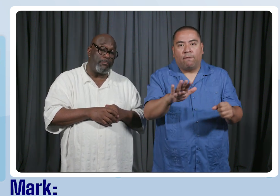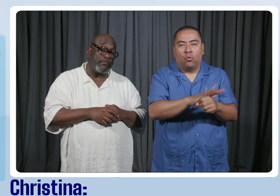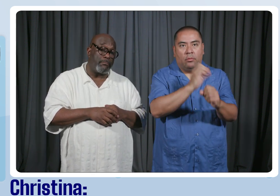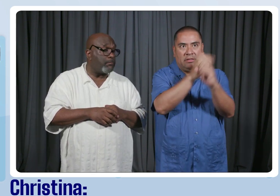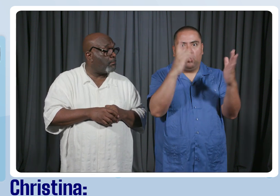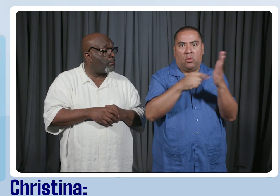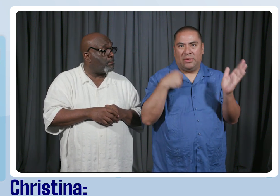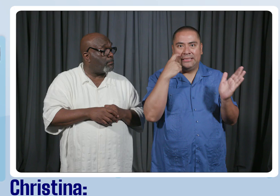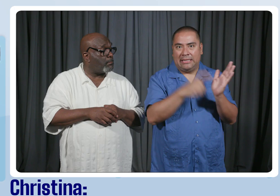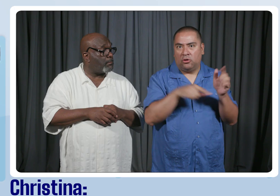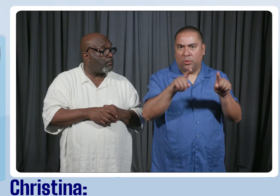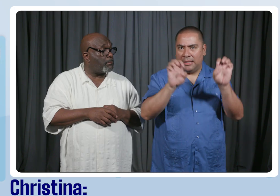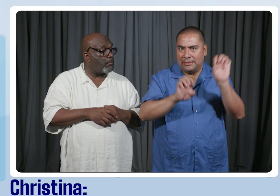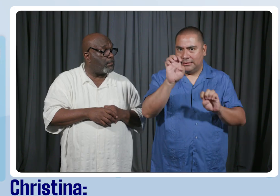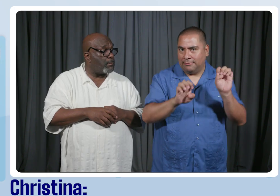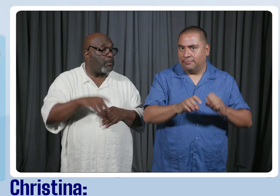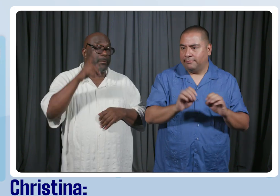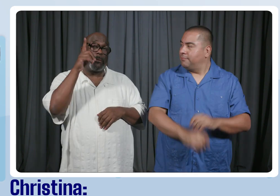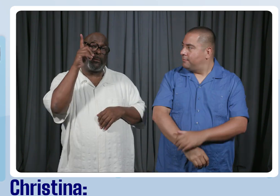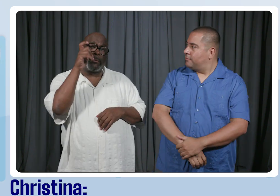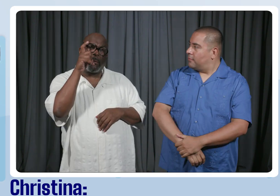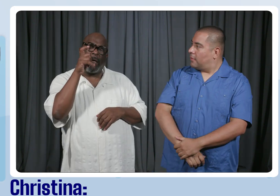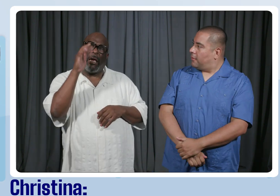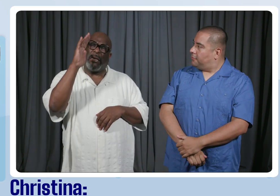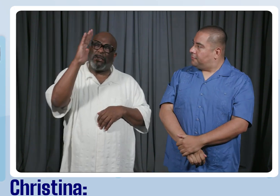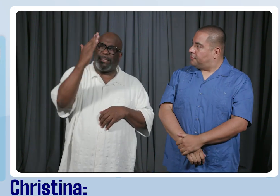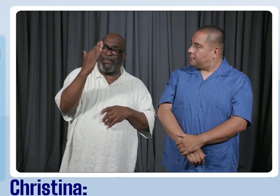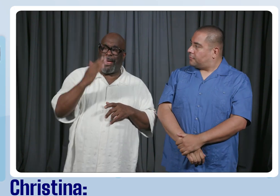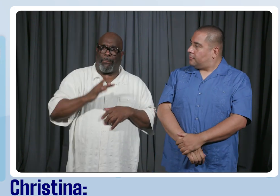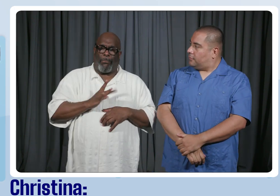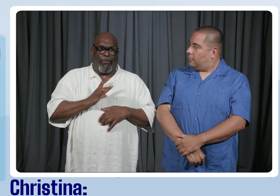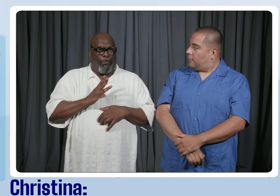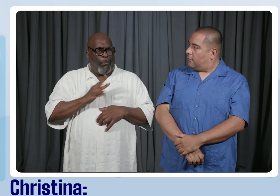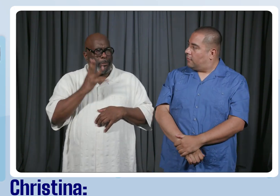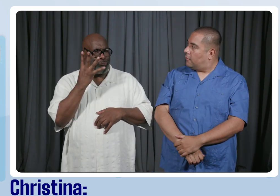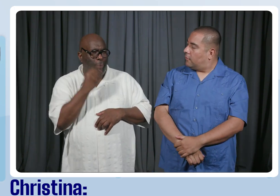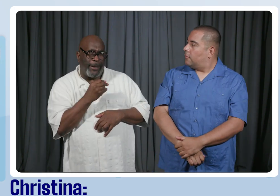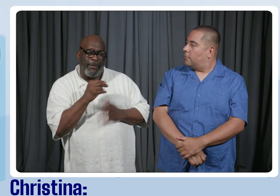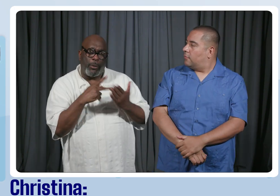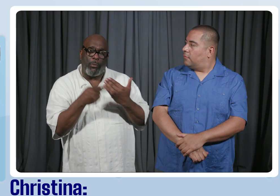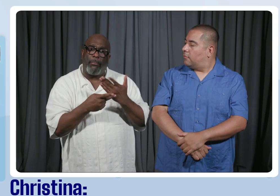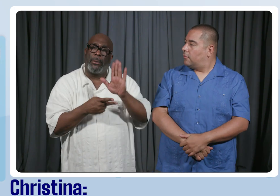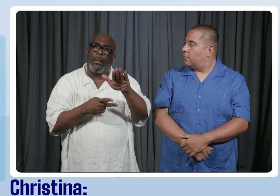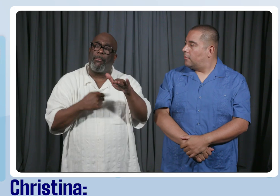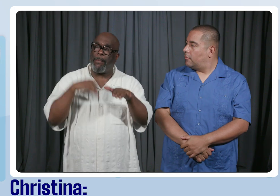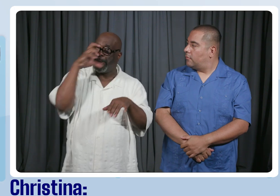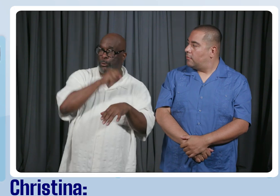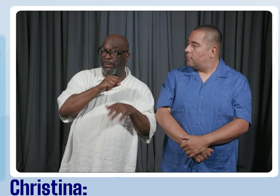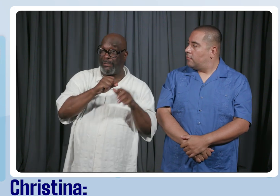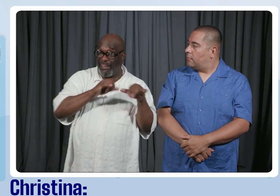we see. I mean, this sounds like a very attractive program, but I'm assuming not everyone